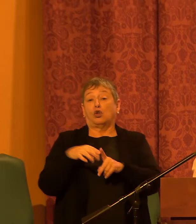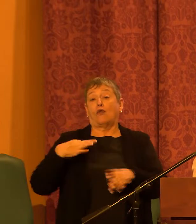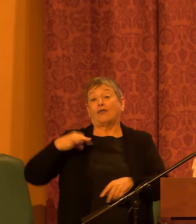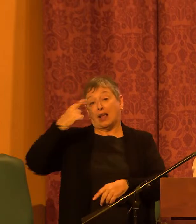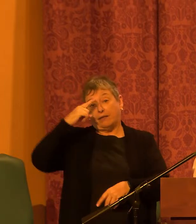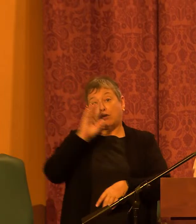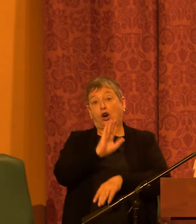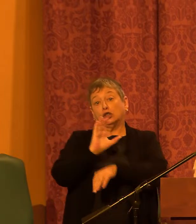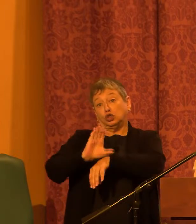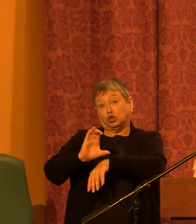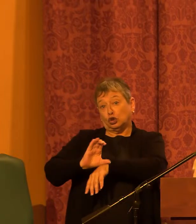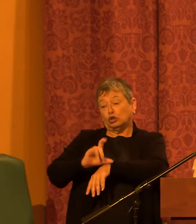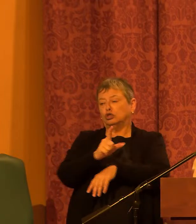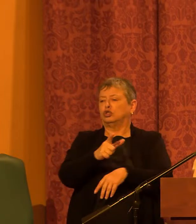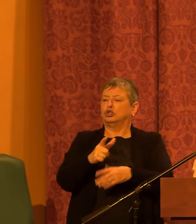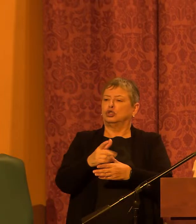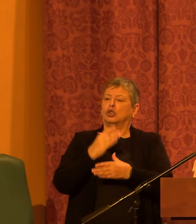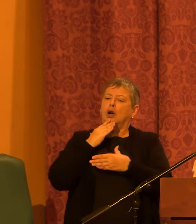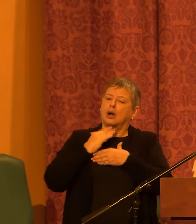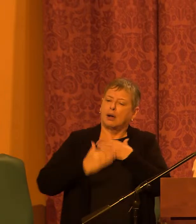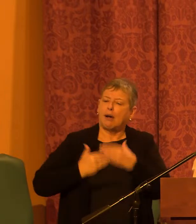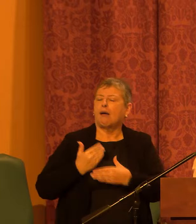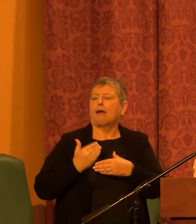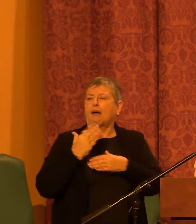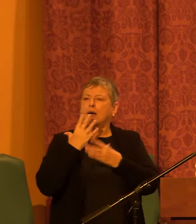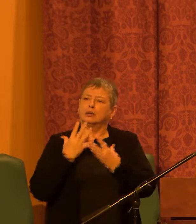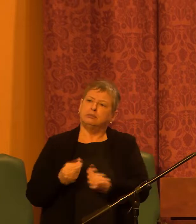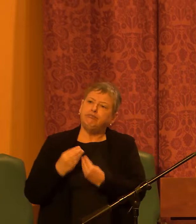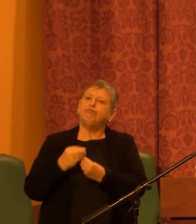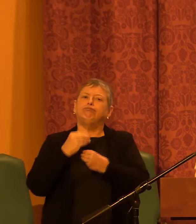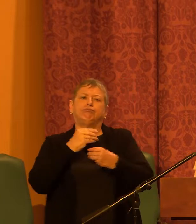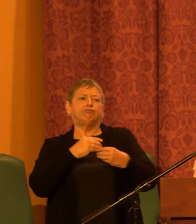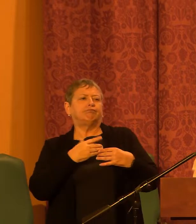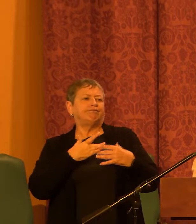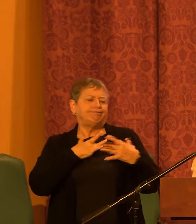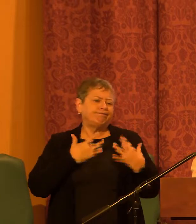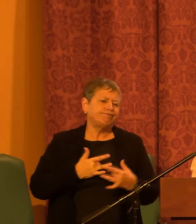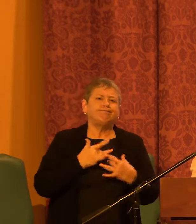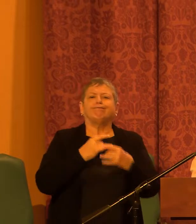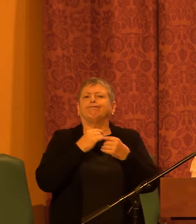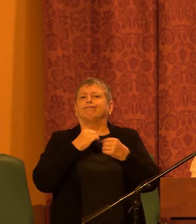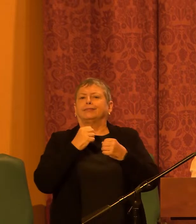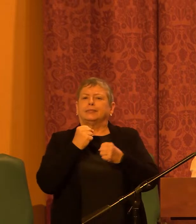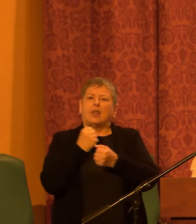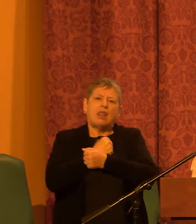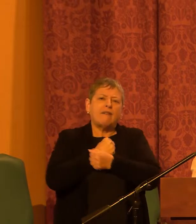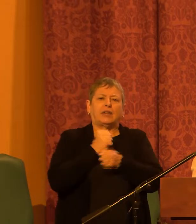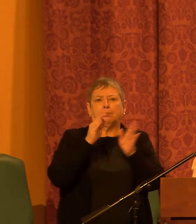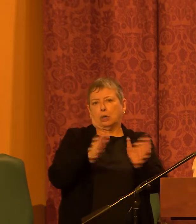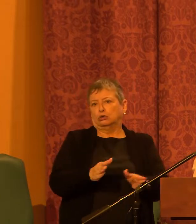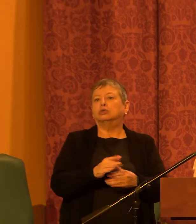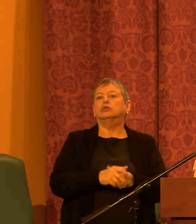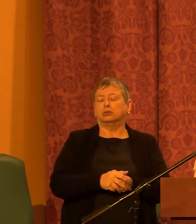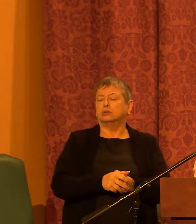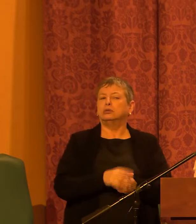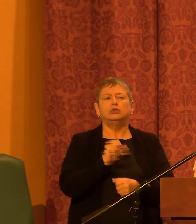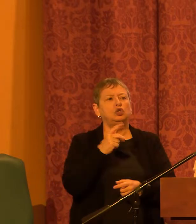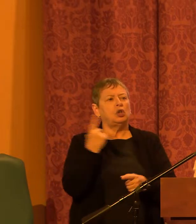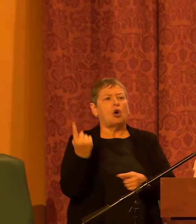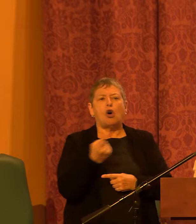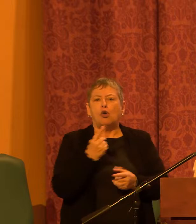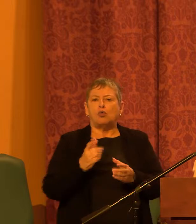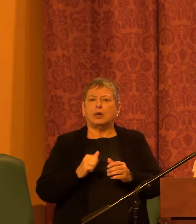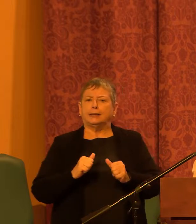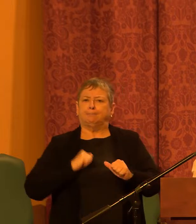church. She is a gentle, kind, energetic, and loving person. She's always eager